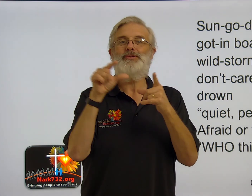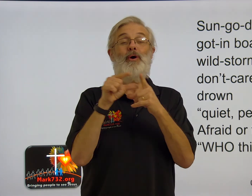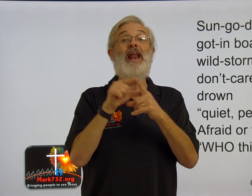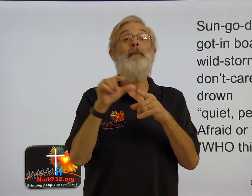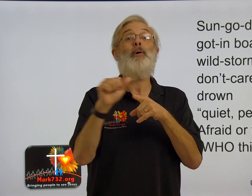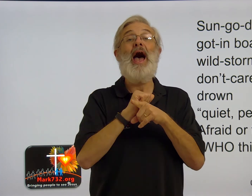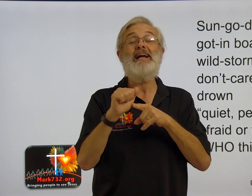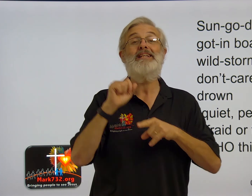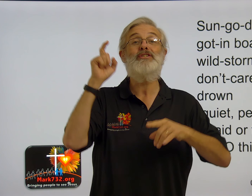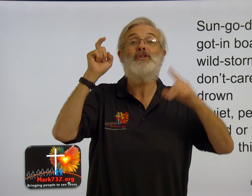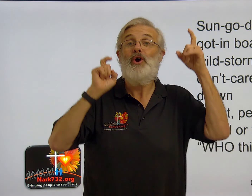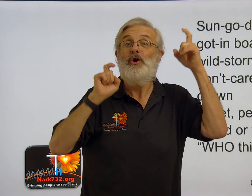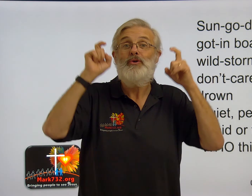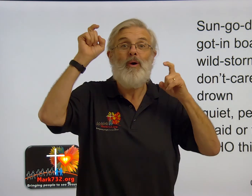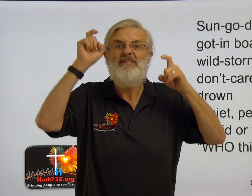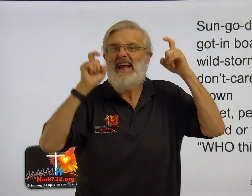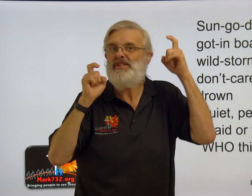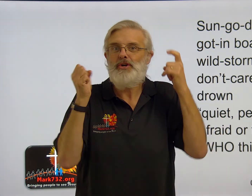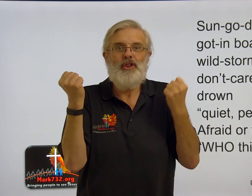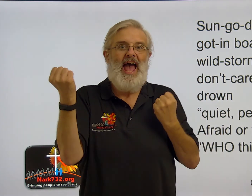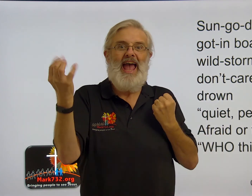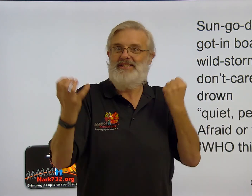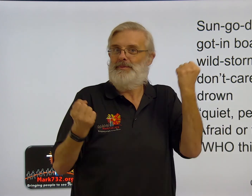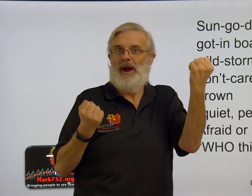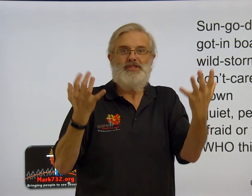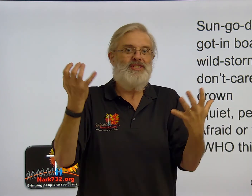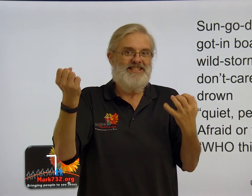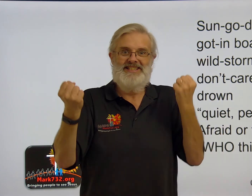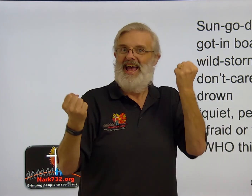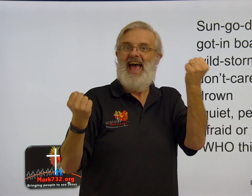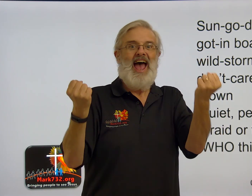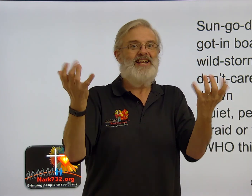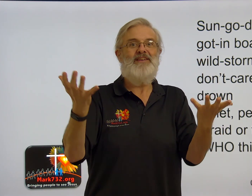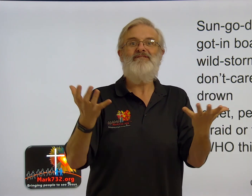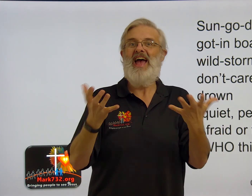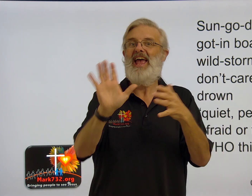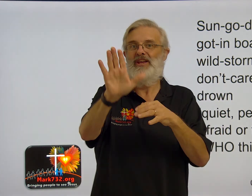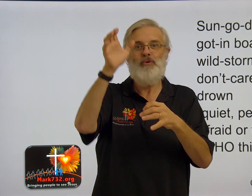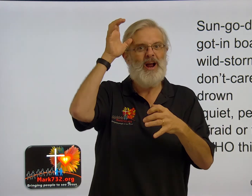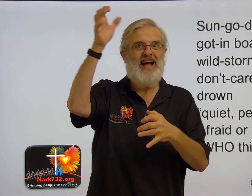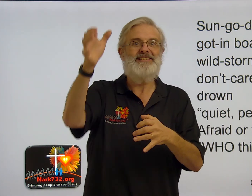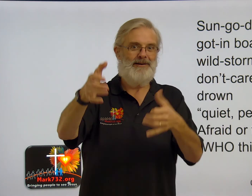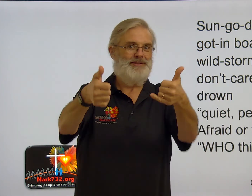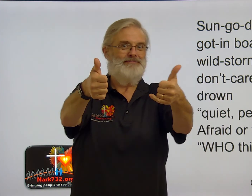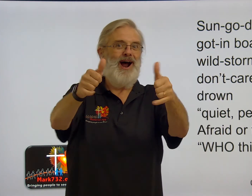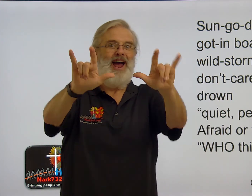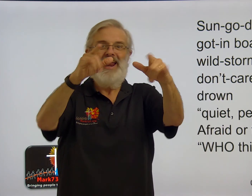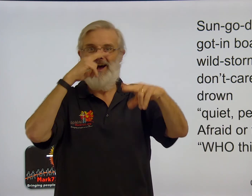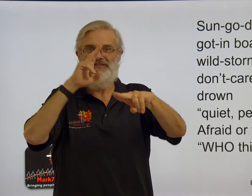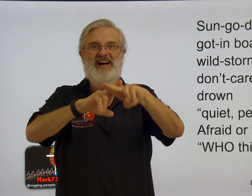and practice your facial expressions and convey your concepts. All right, have fun.